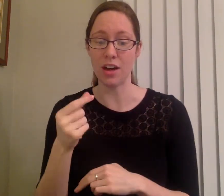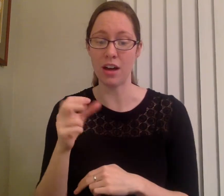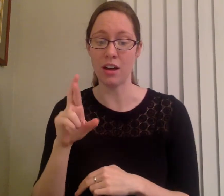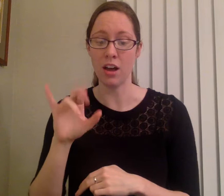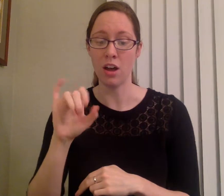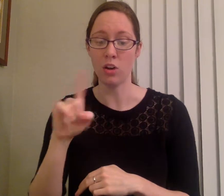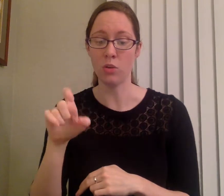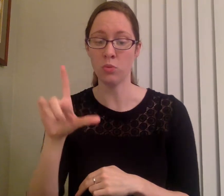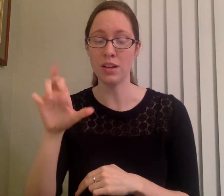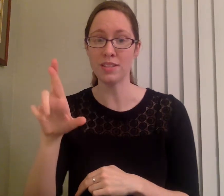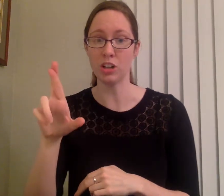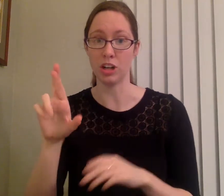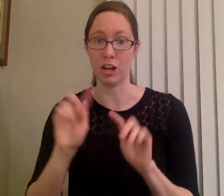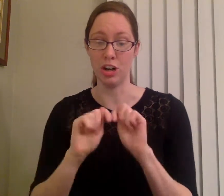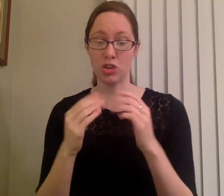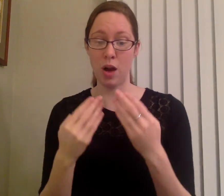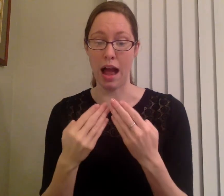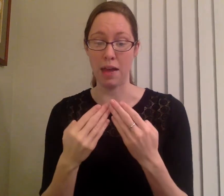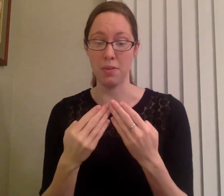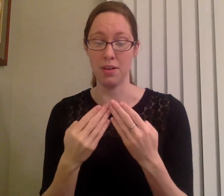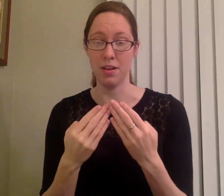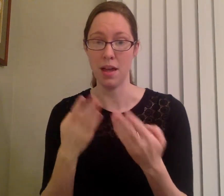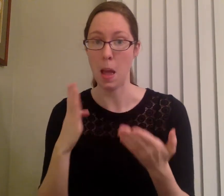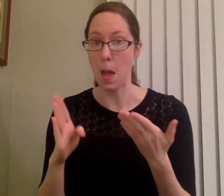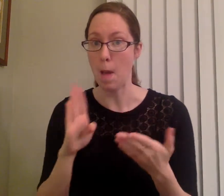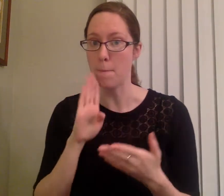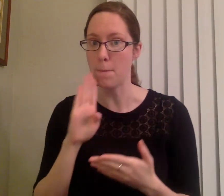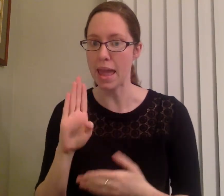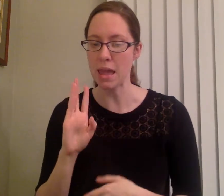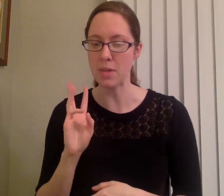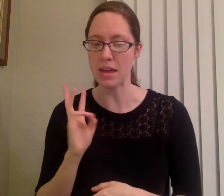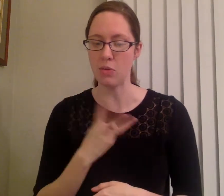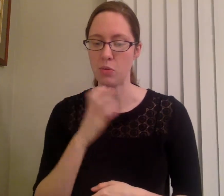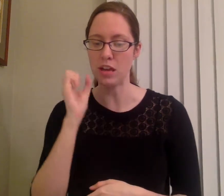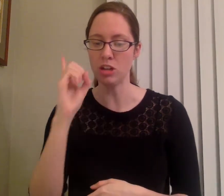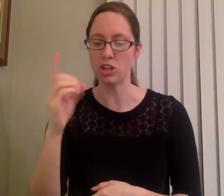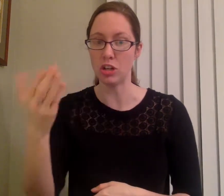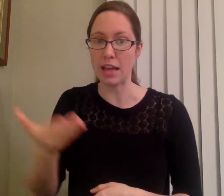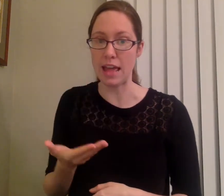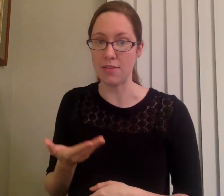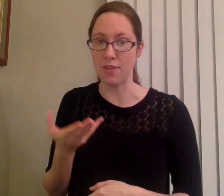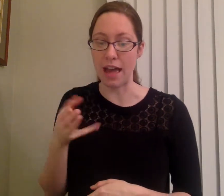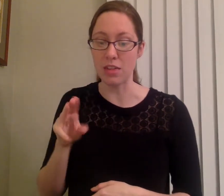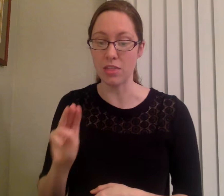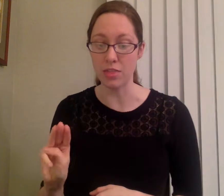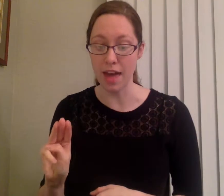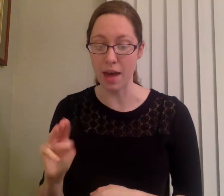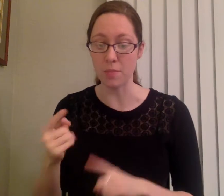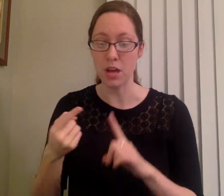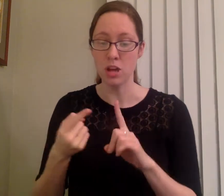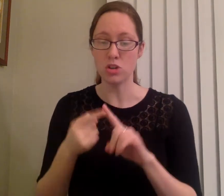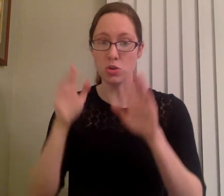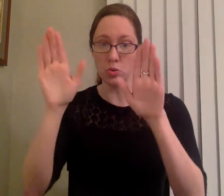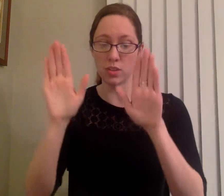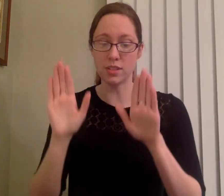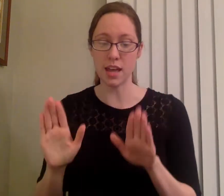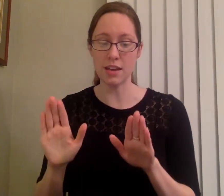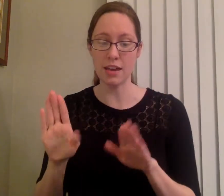the Grizzler tribe. Maybe we should invite them to